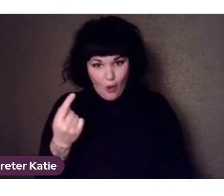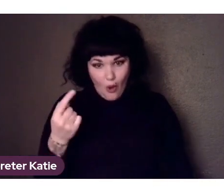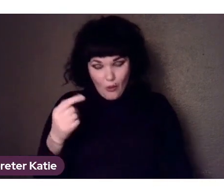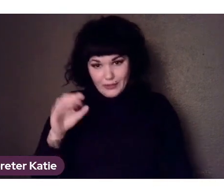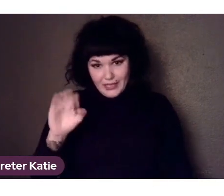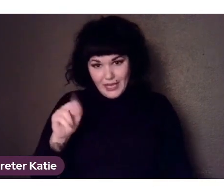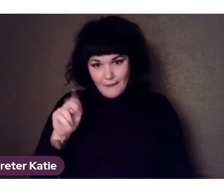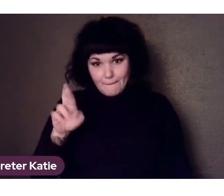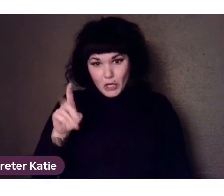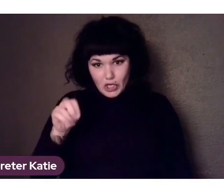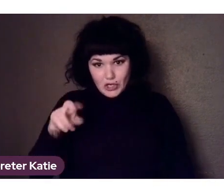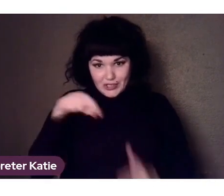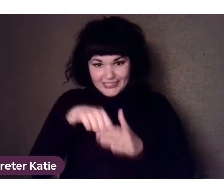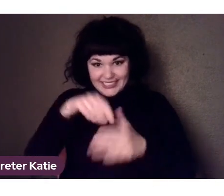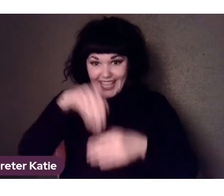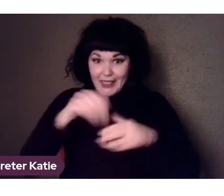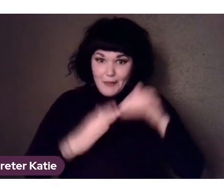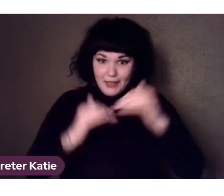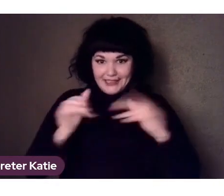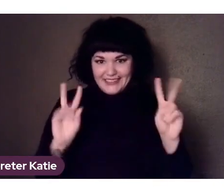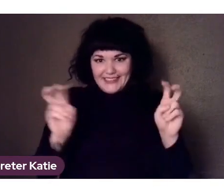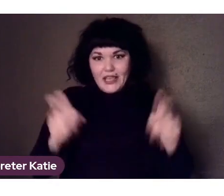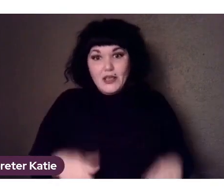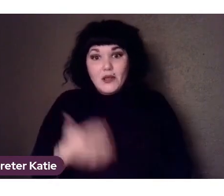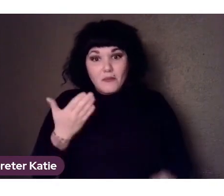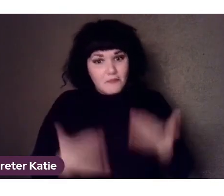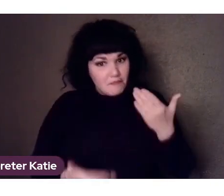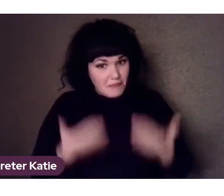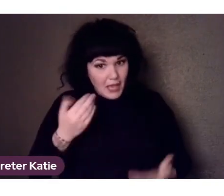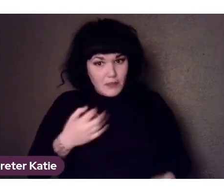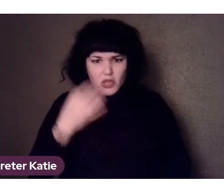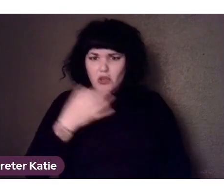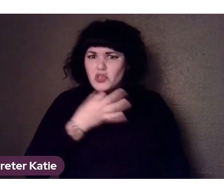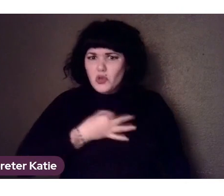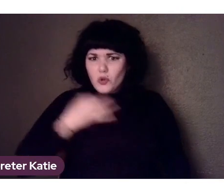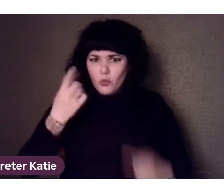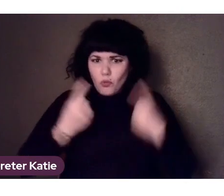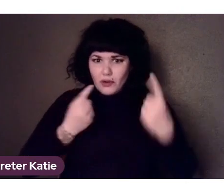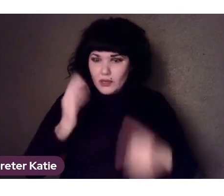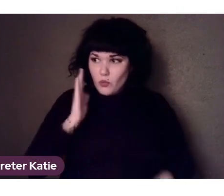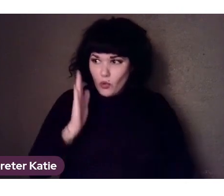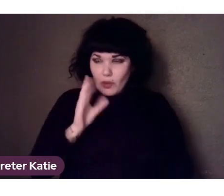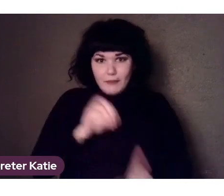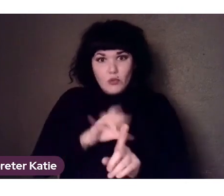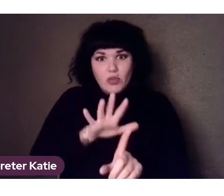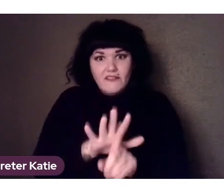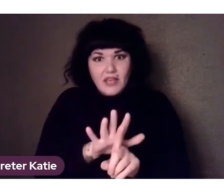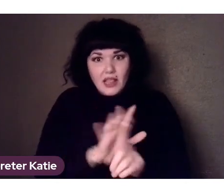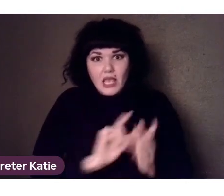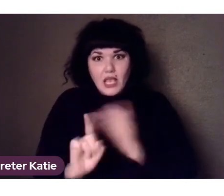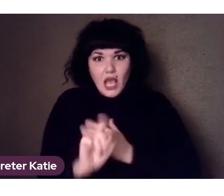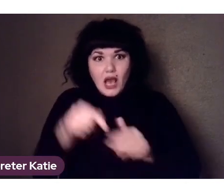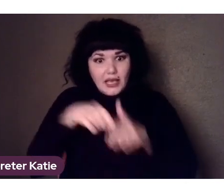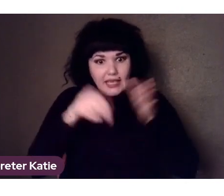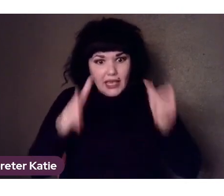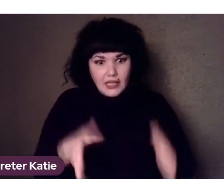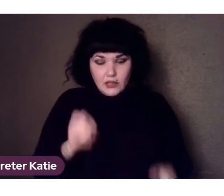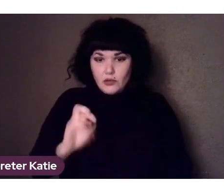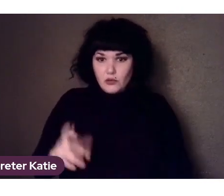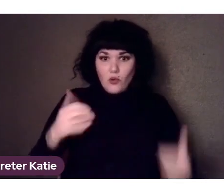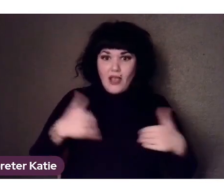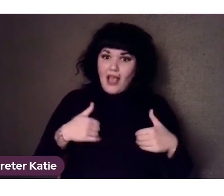you may be wondering, will we be revealing a killer or will it be a killer reveal party? It's obviously the latter. We don't do violence